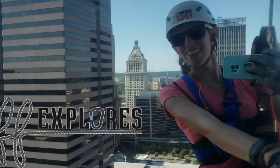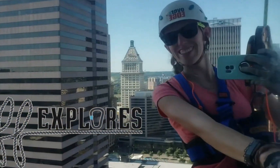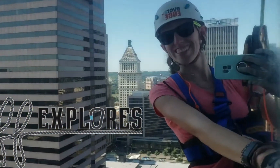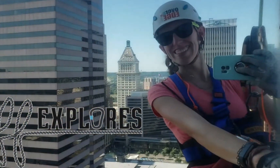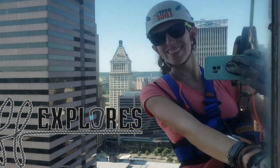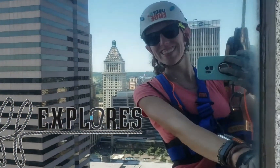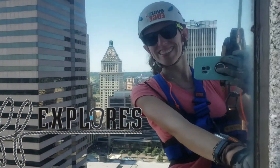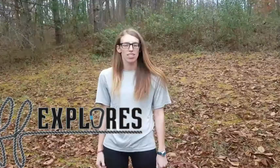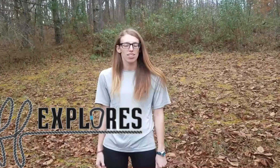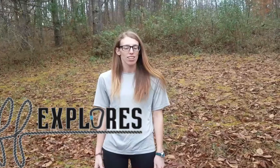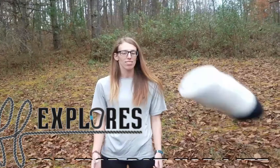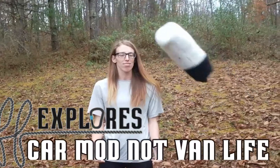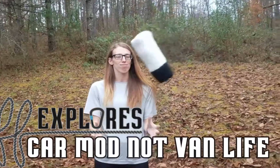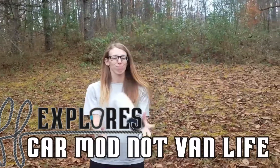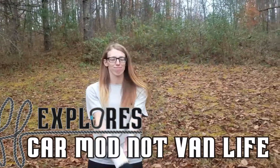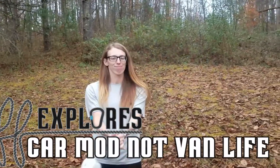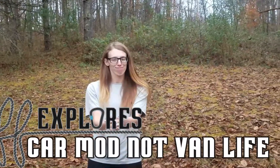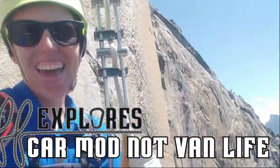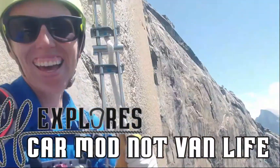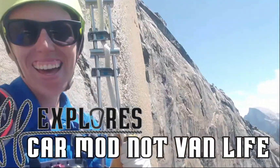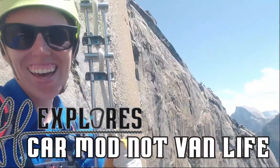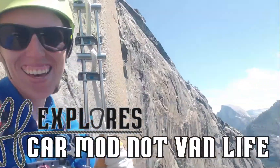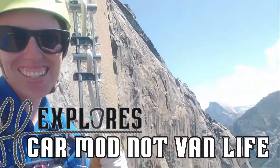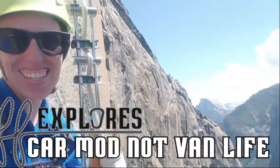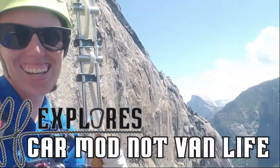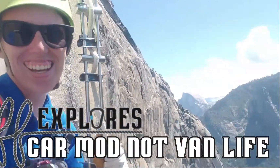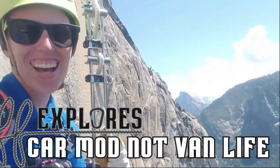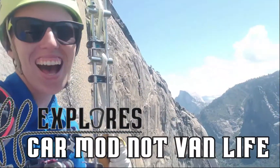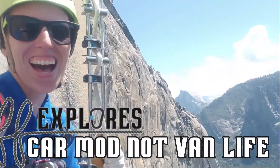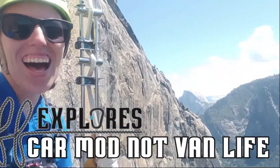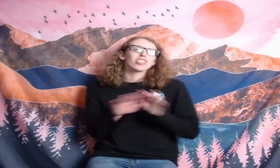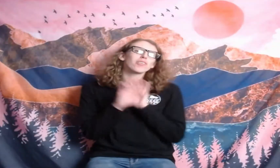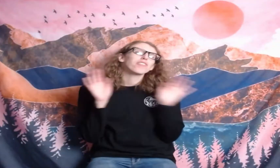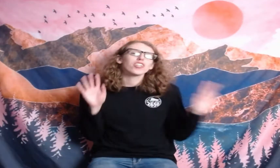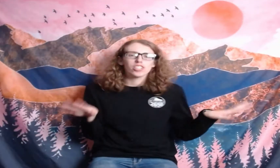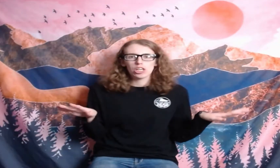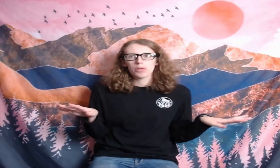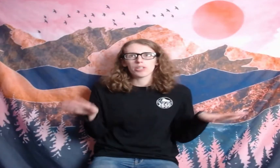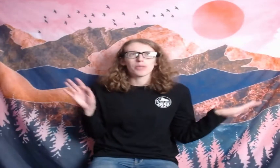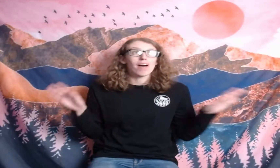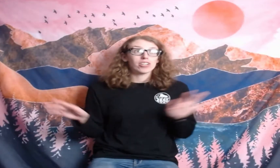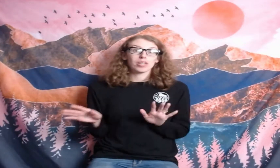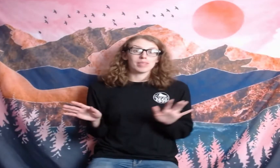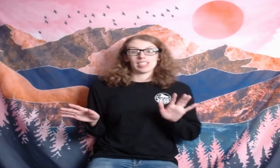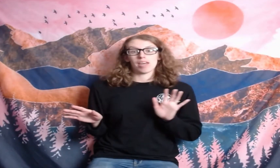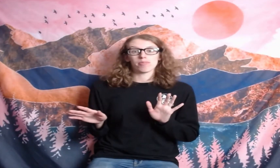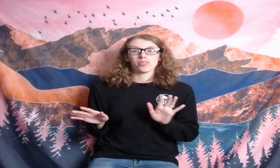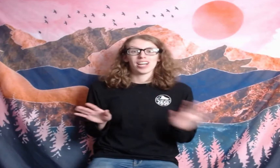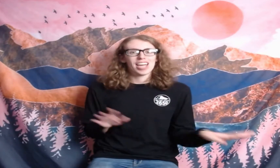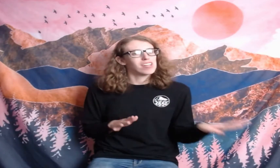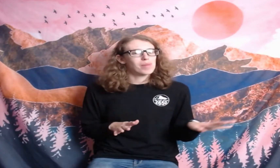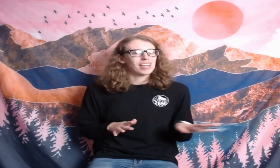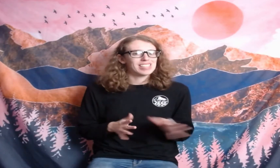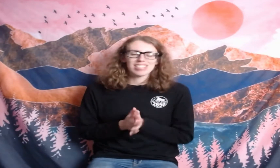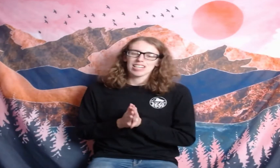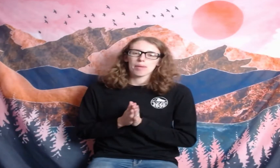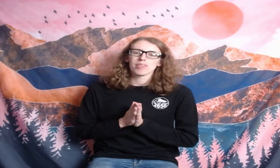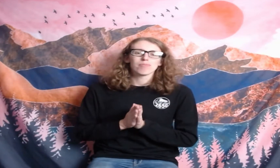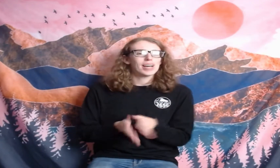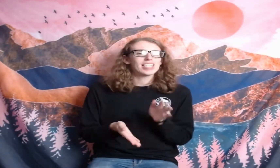When you ain't got no money, you got. So if you're new or you haven't heard me say it before, Annabelle is the name of my Kia